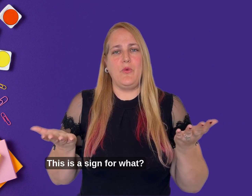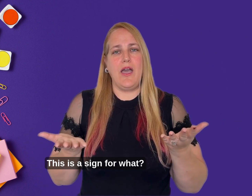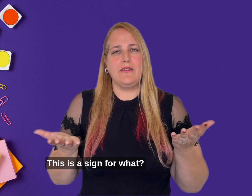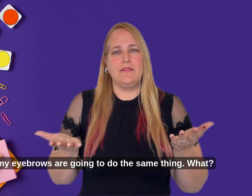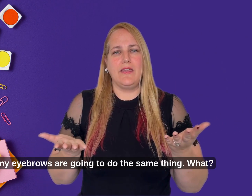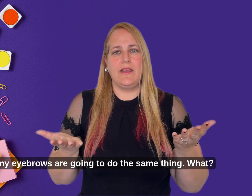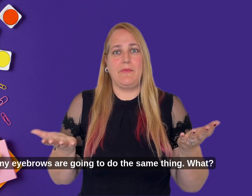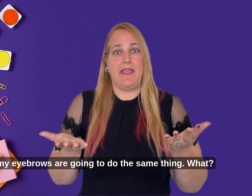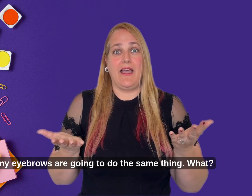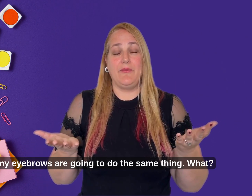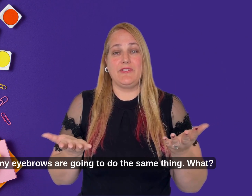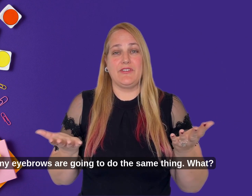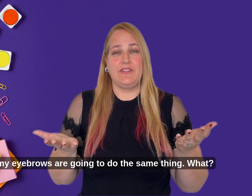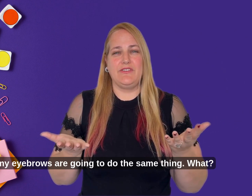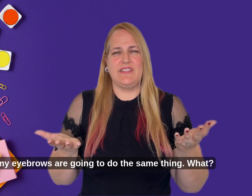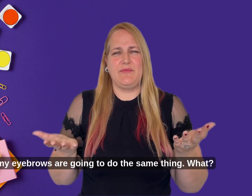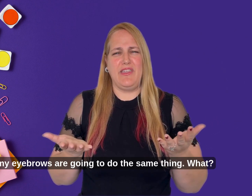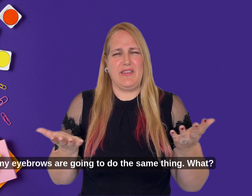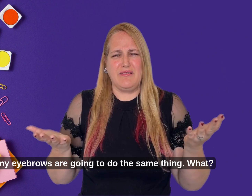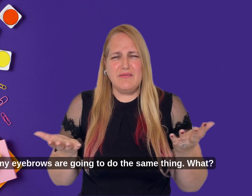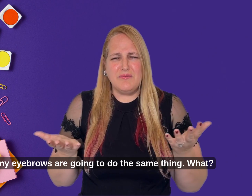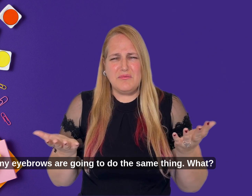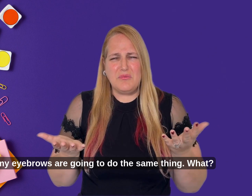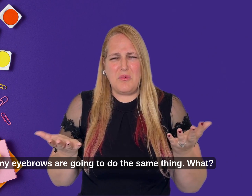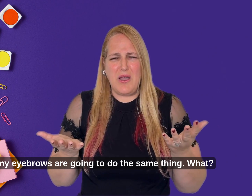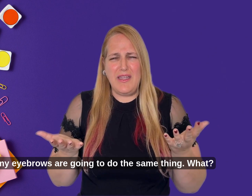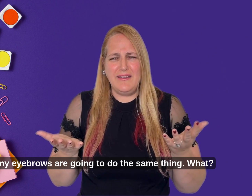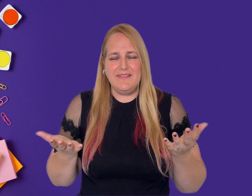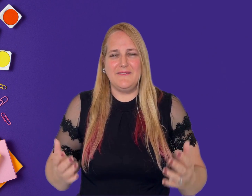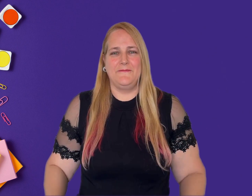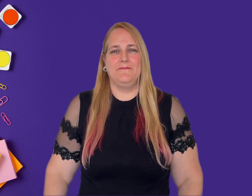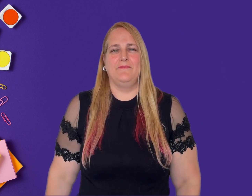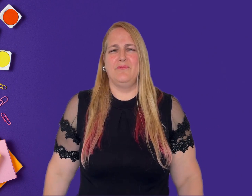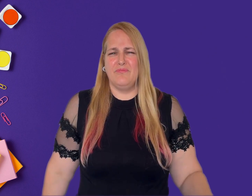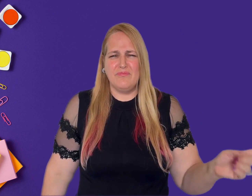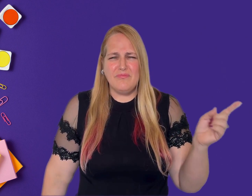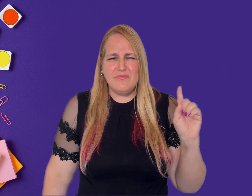what? And my eyebrows are going to do the same thing. What?